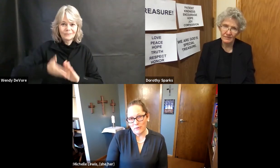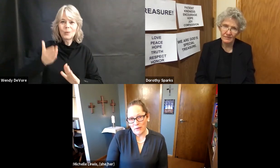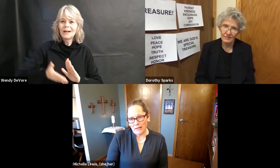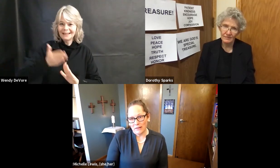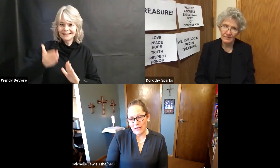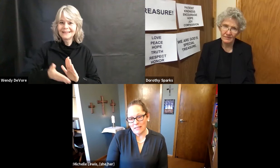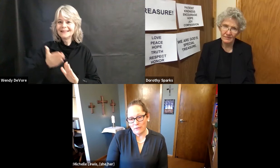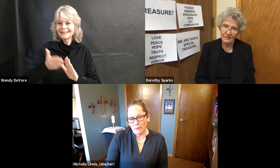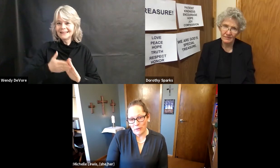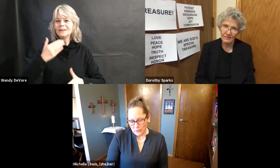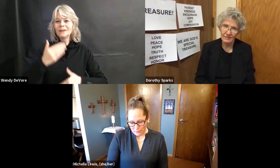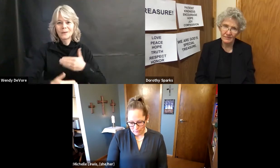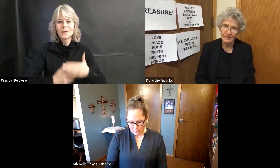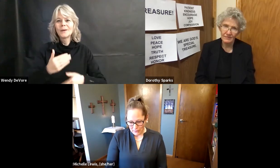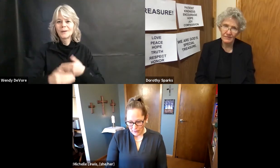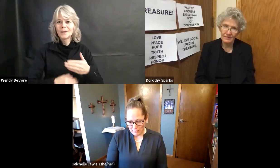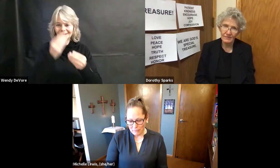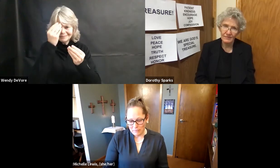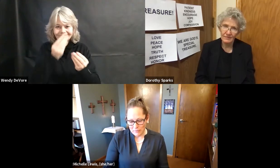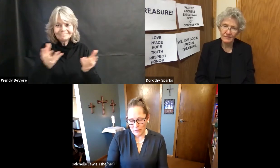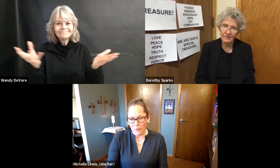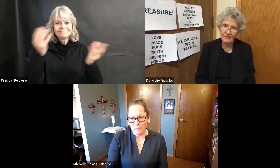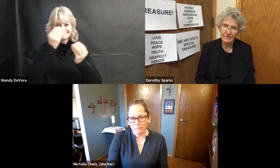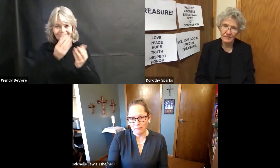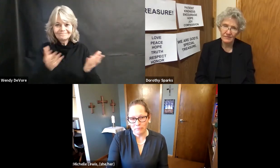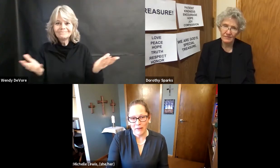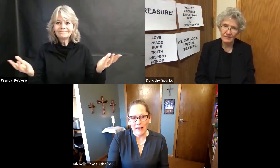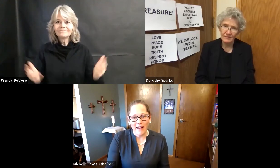been doing in the last few years. So,